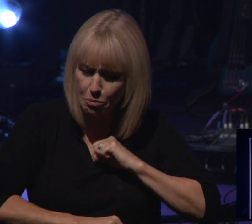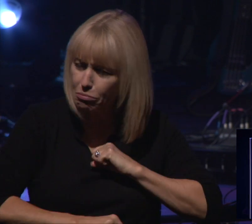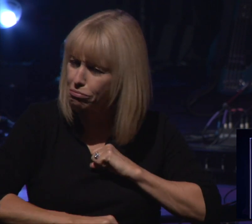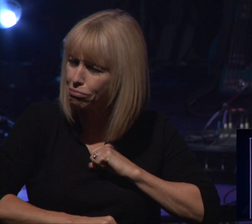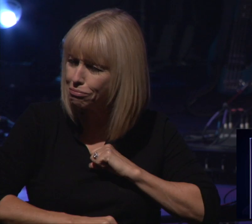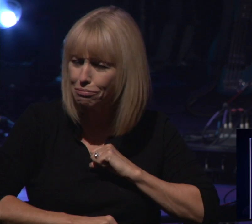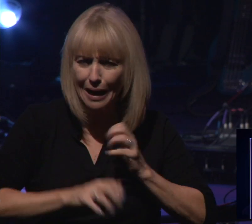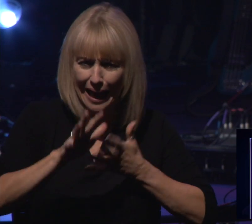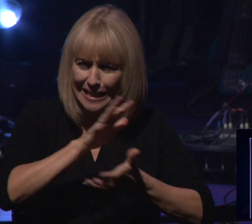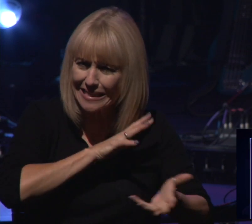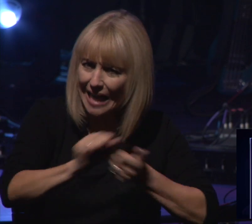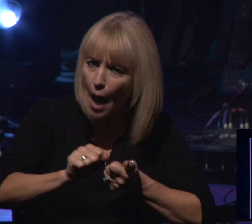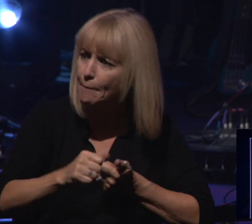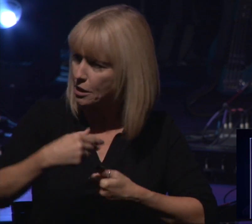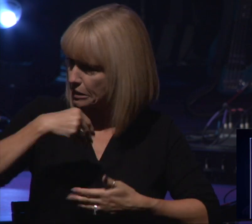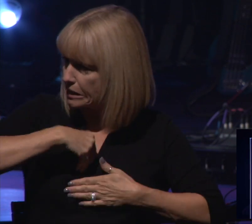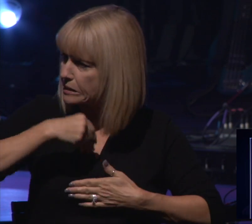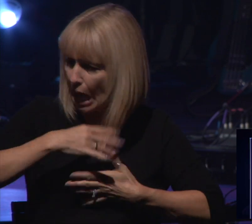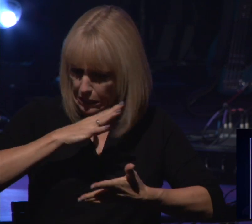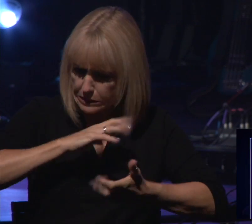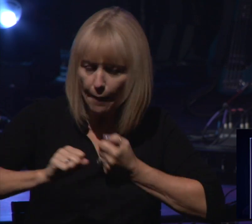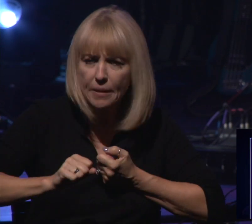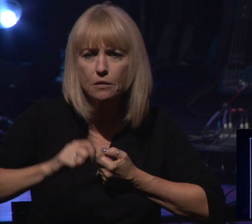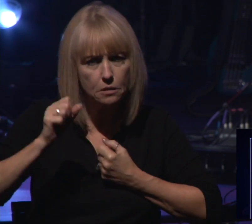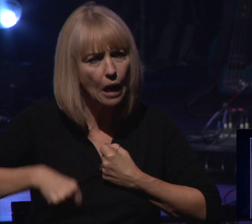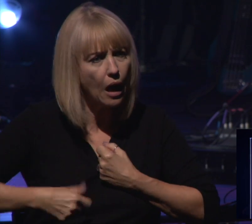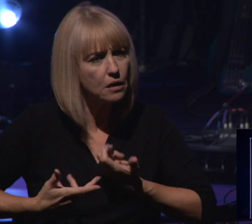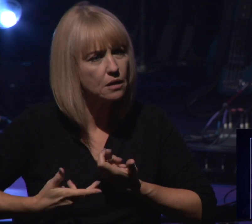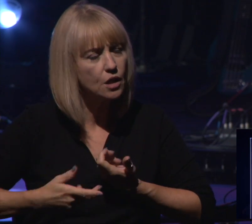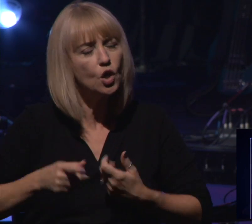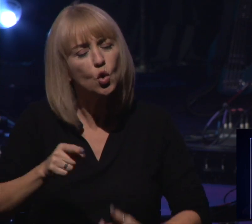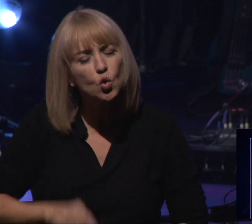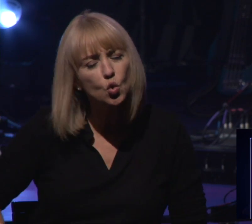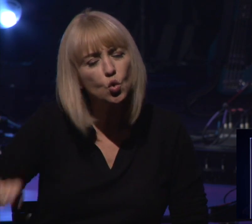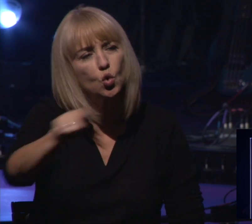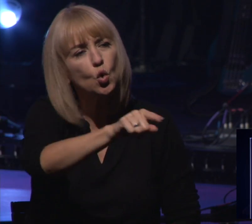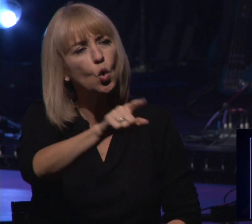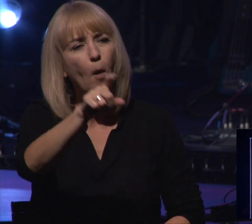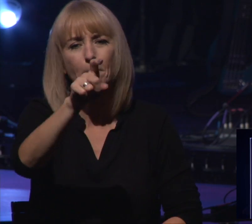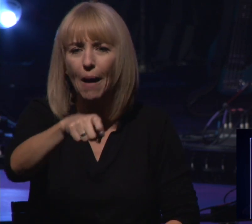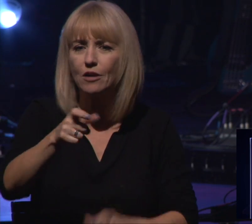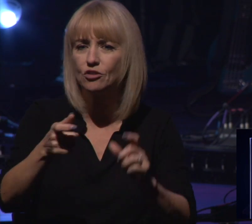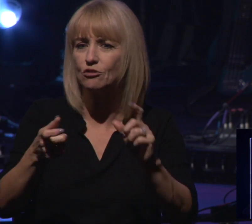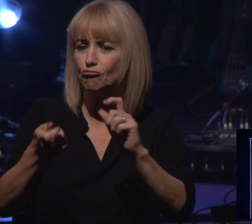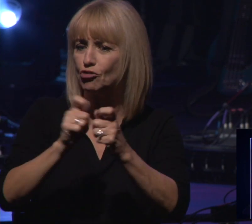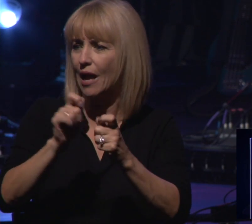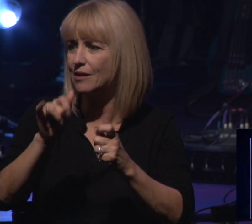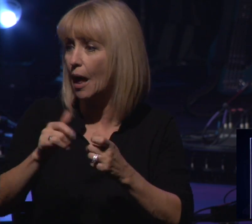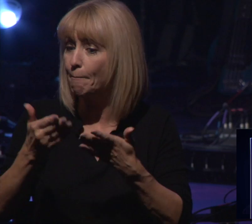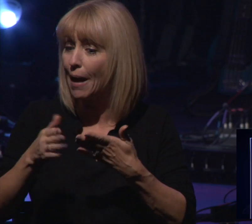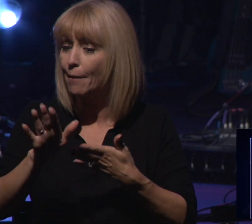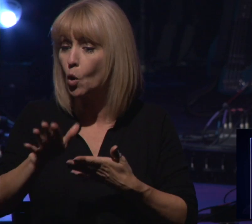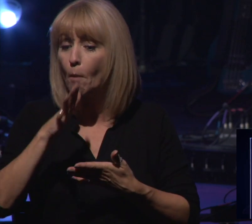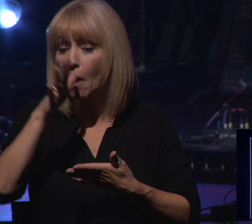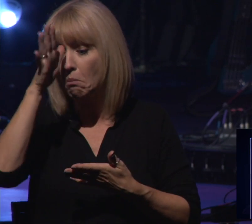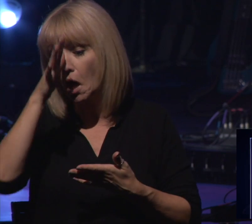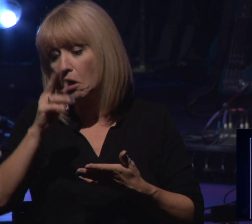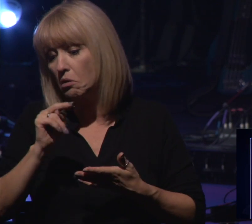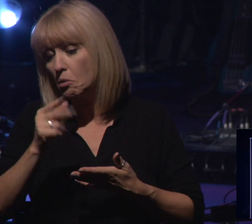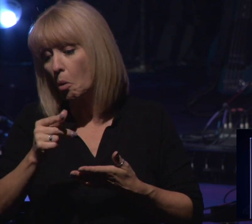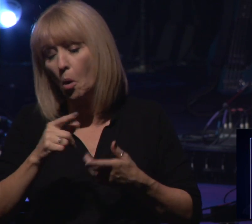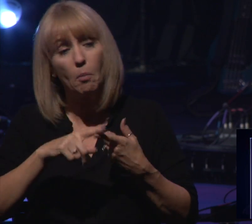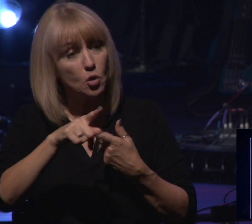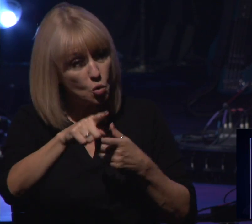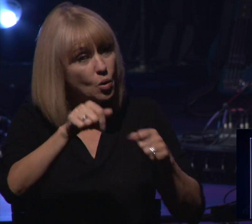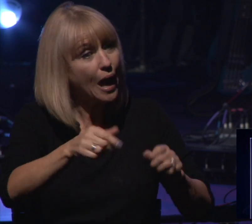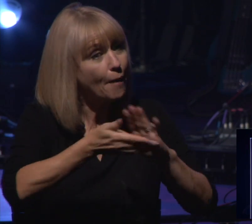perhaps you've had that happen to you, and you can be the generation that changes that. And you be the dad or mom that maybe that wasn't there